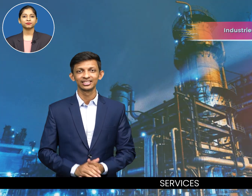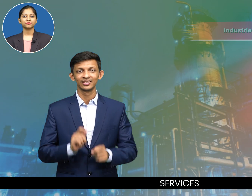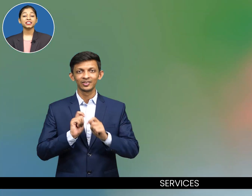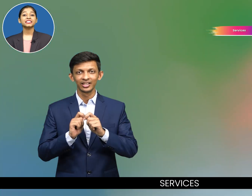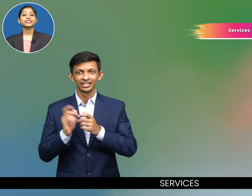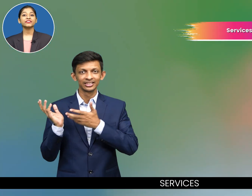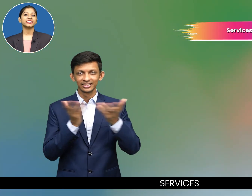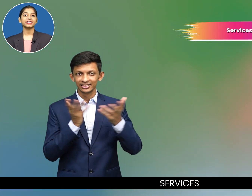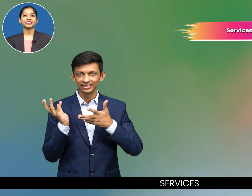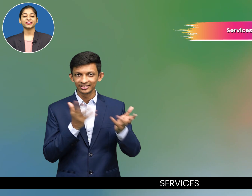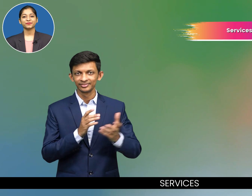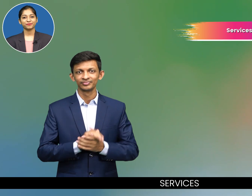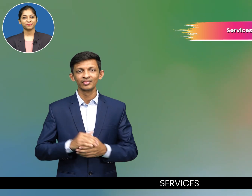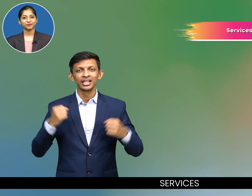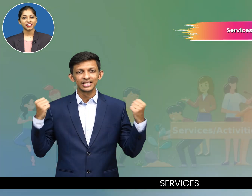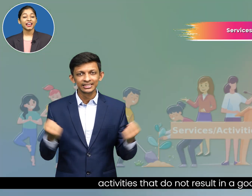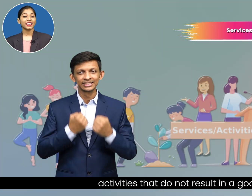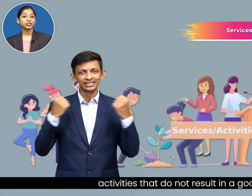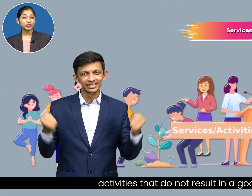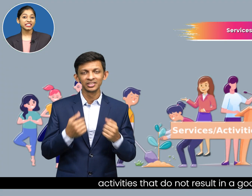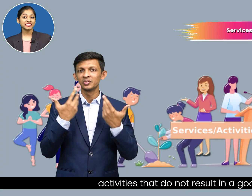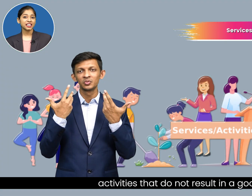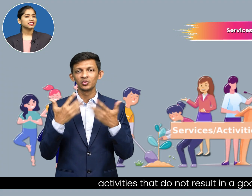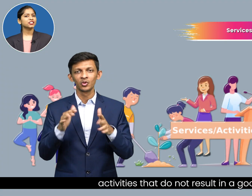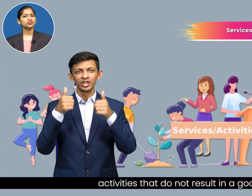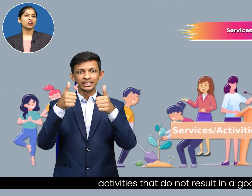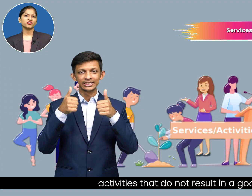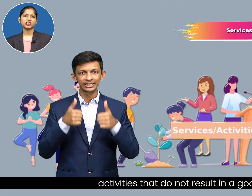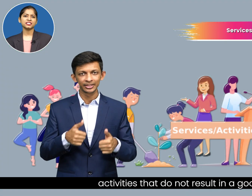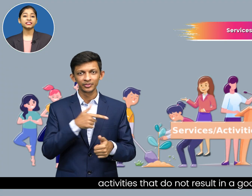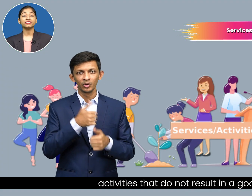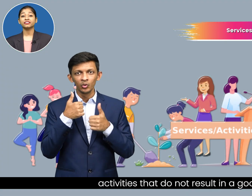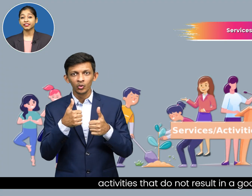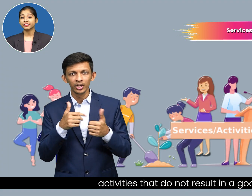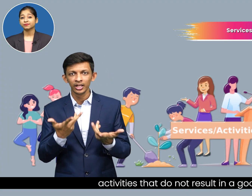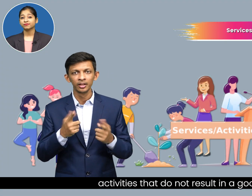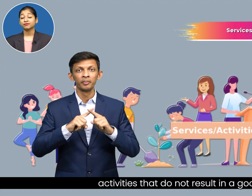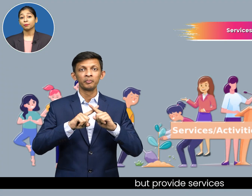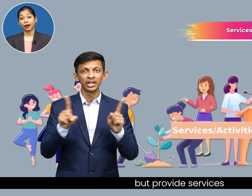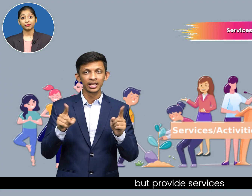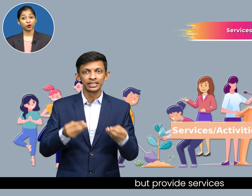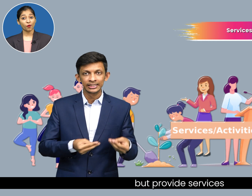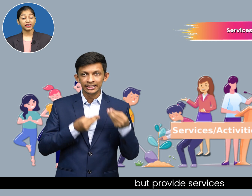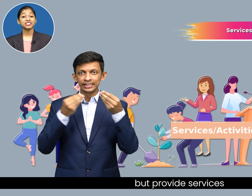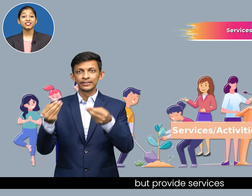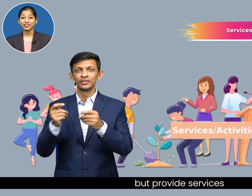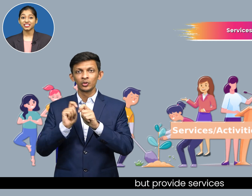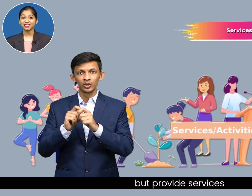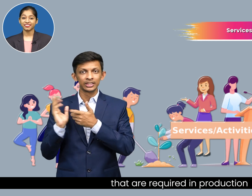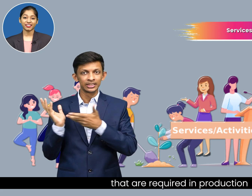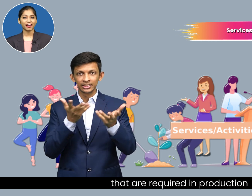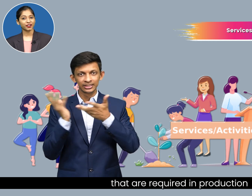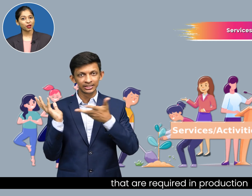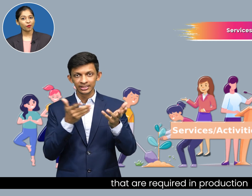machines. Services, activities that do not result in a good but provide